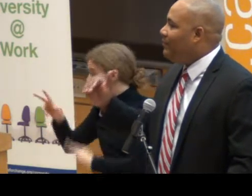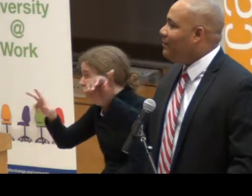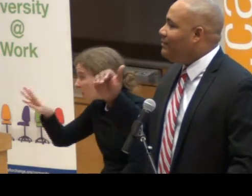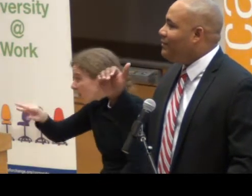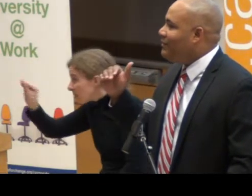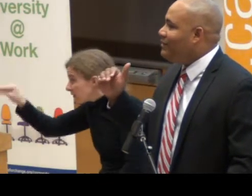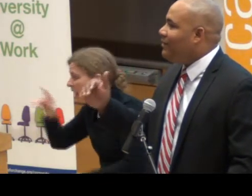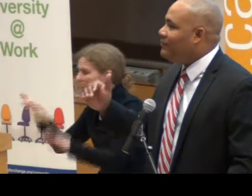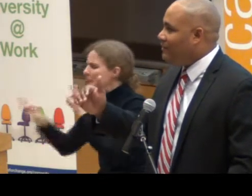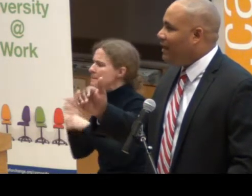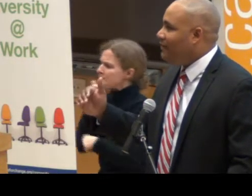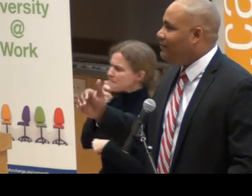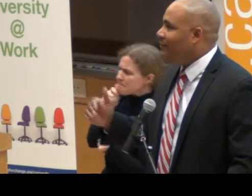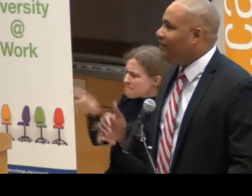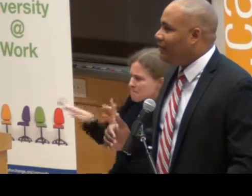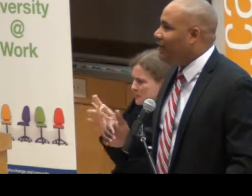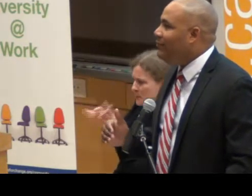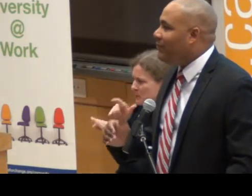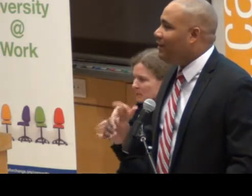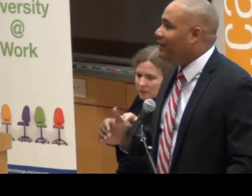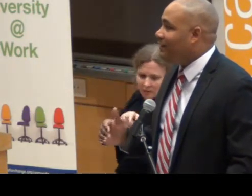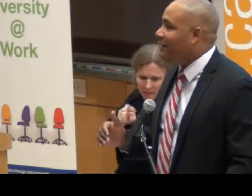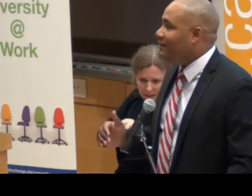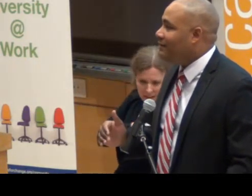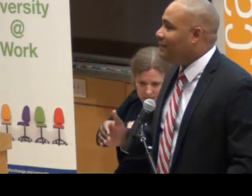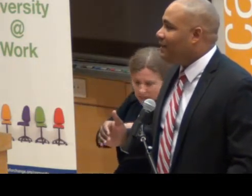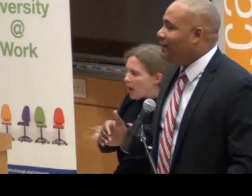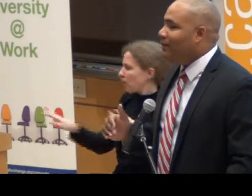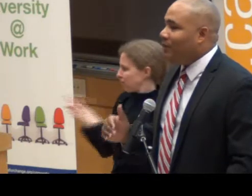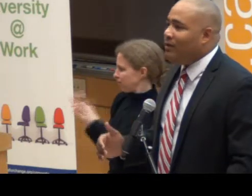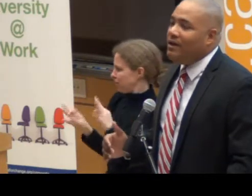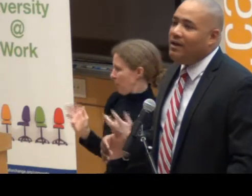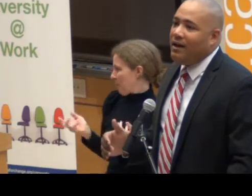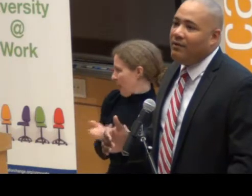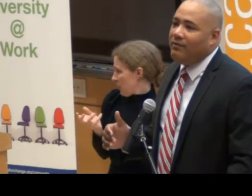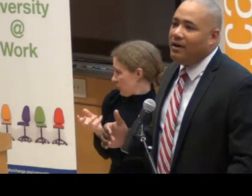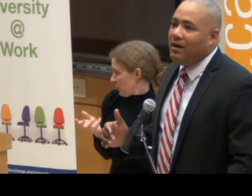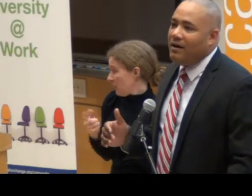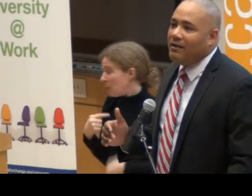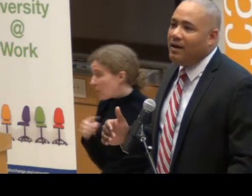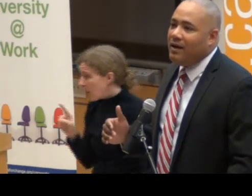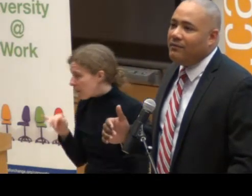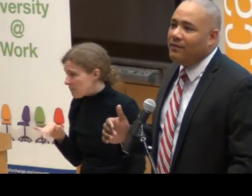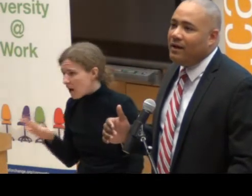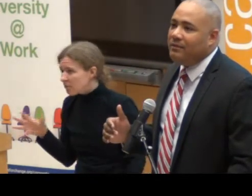they have the ability to self-select to meet their labor market needs. We